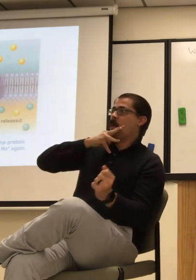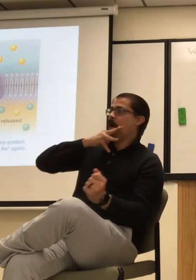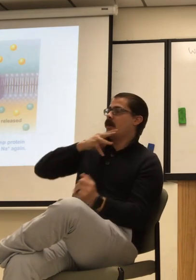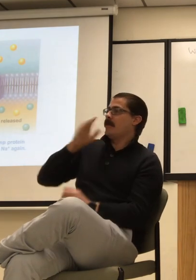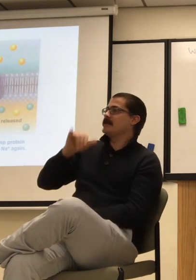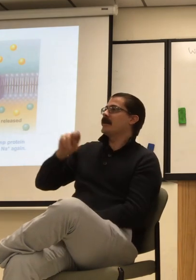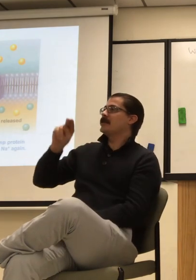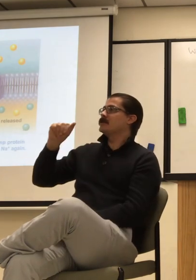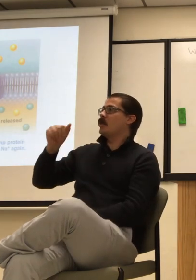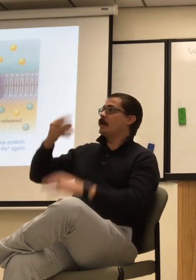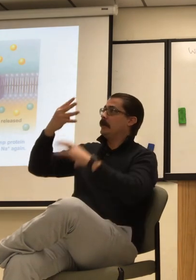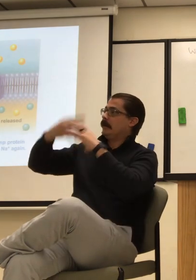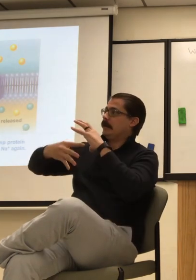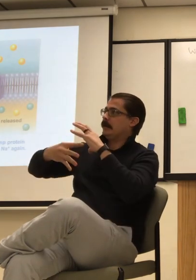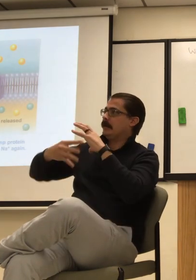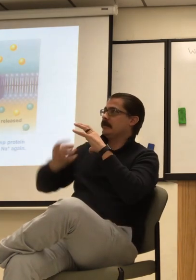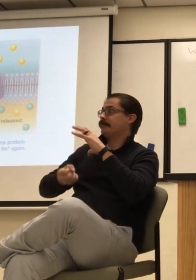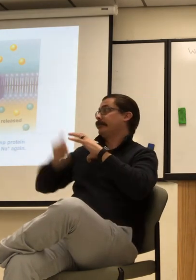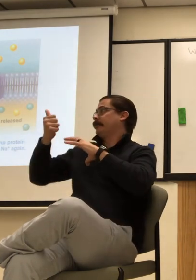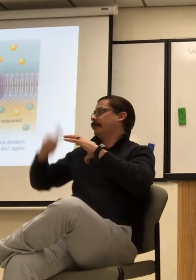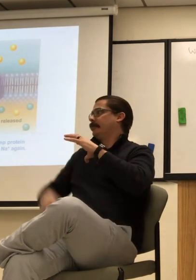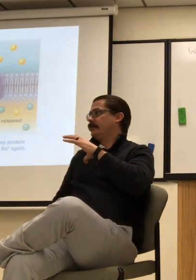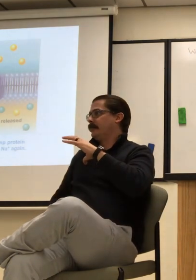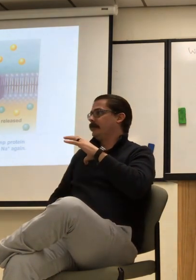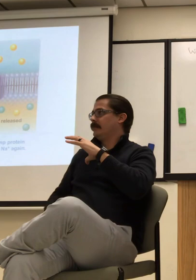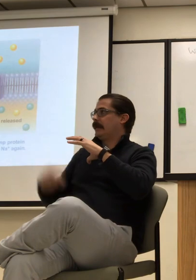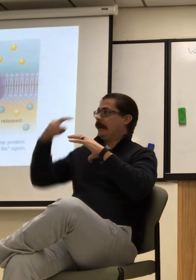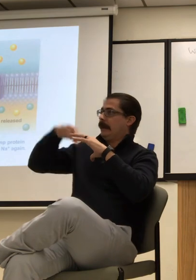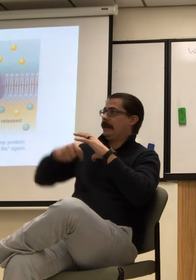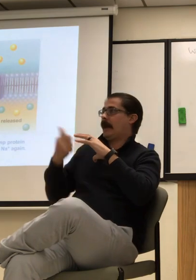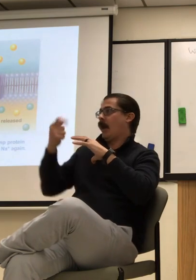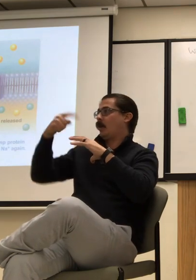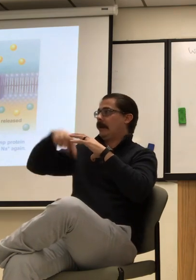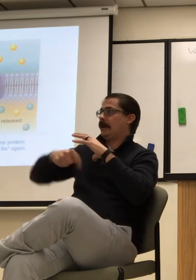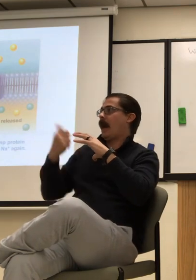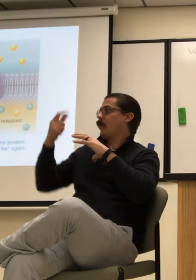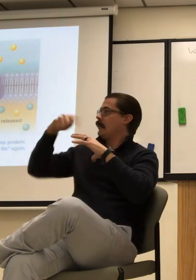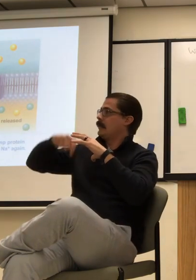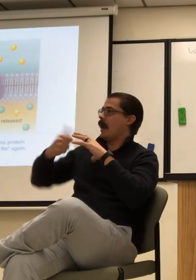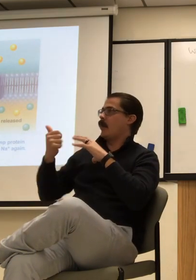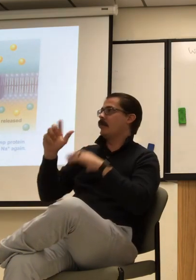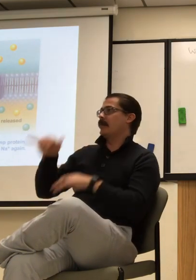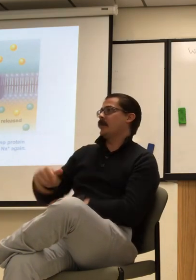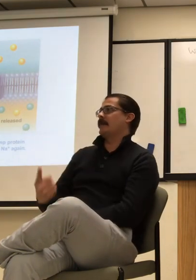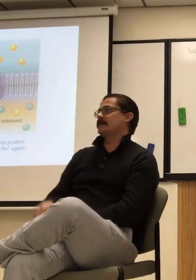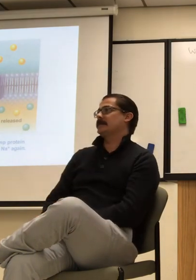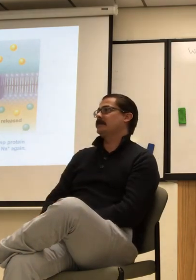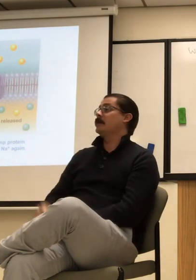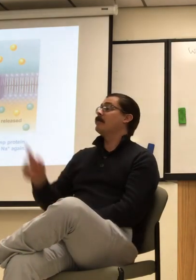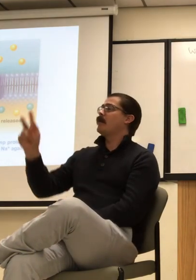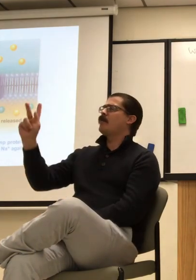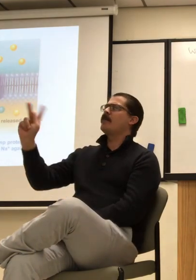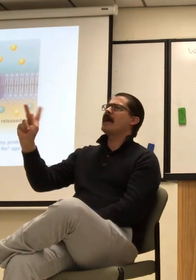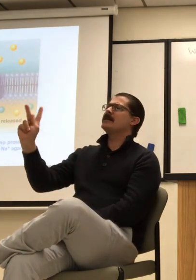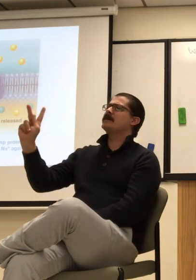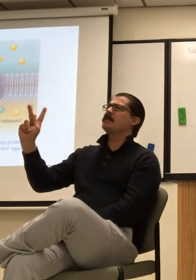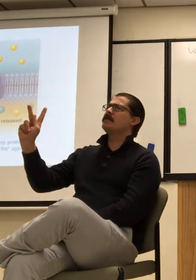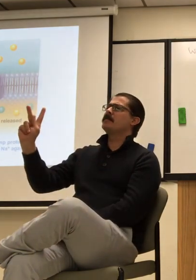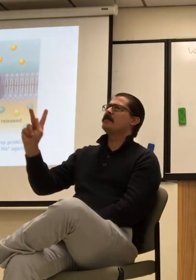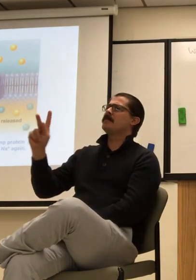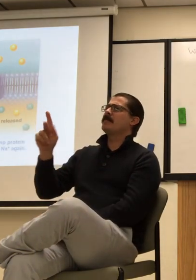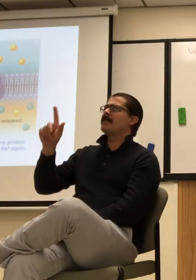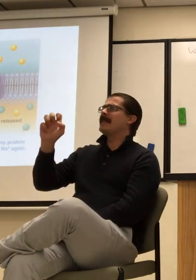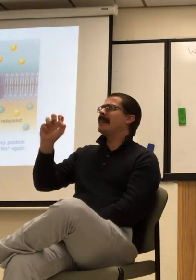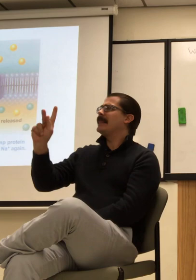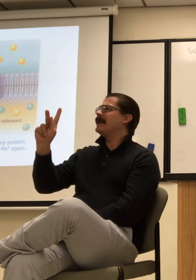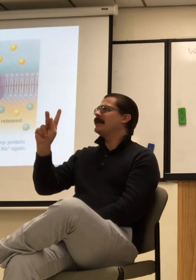the sodium getting in, and you just kind of throw it back out, right? So that's the sodium. Okay. Now, what about for potassium? How's the leak